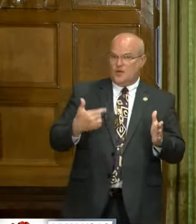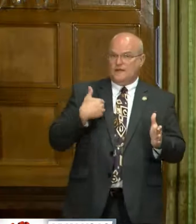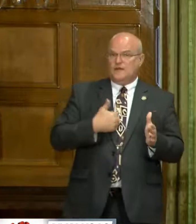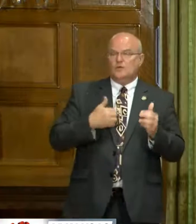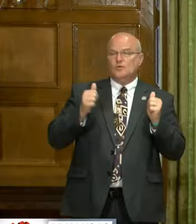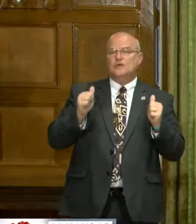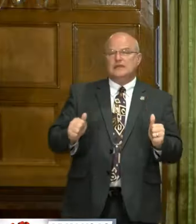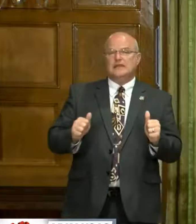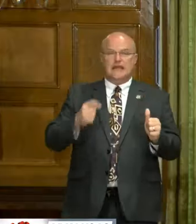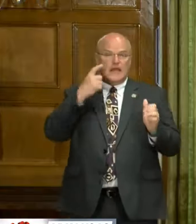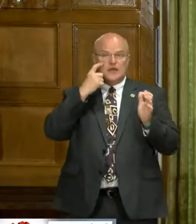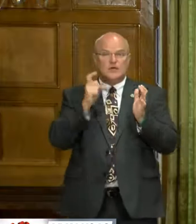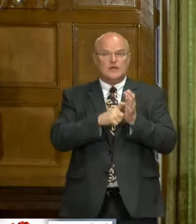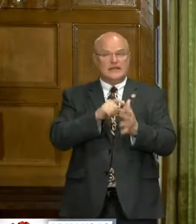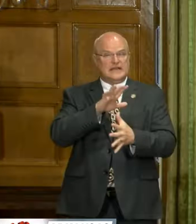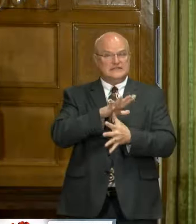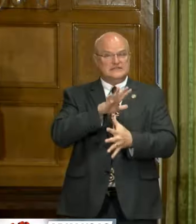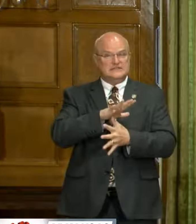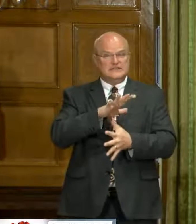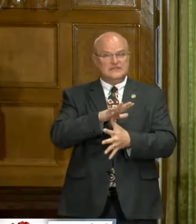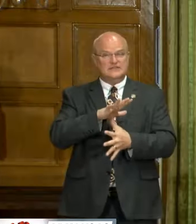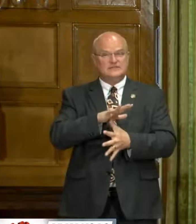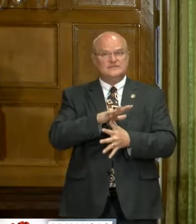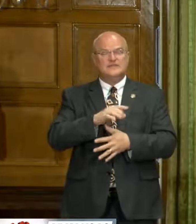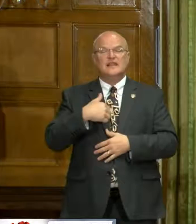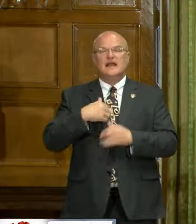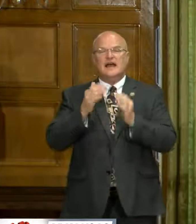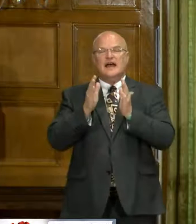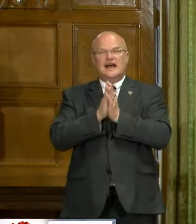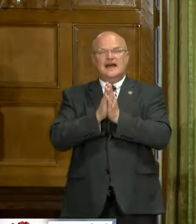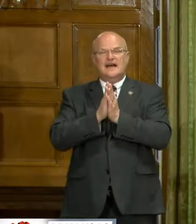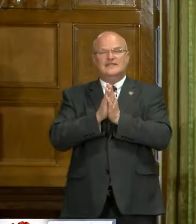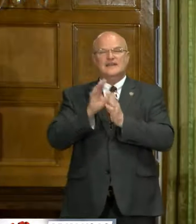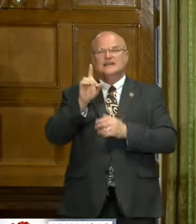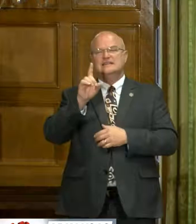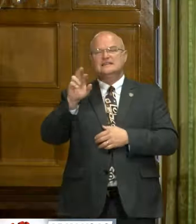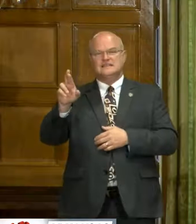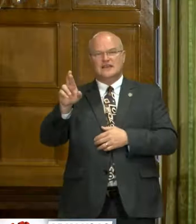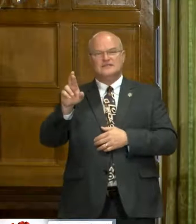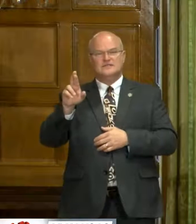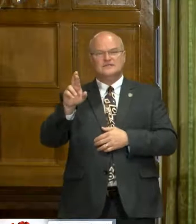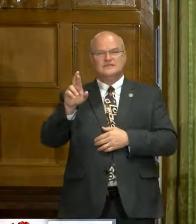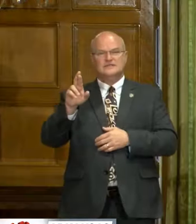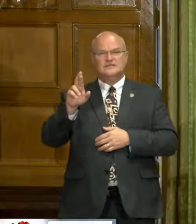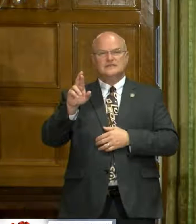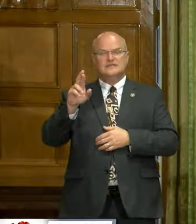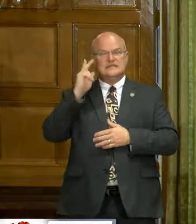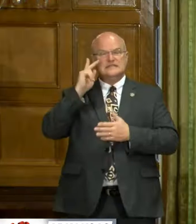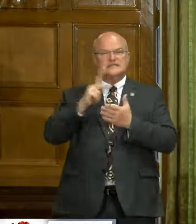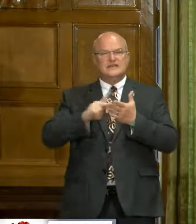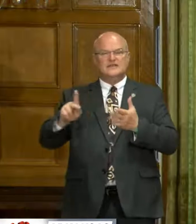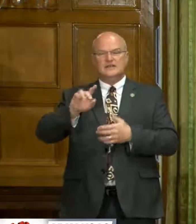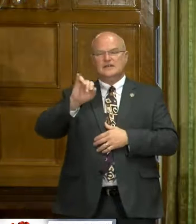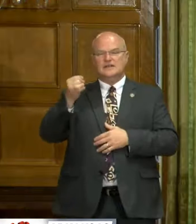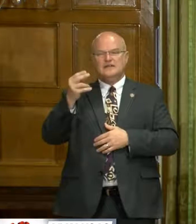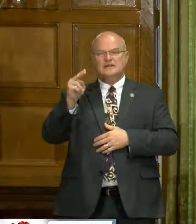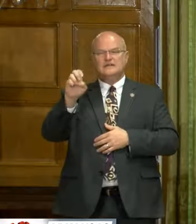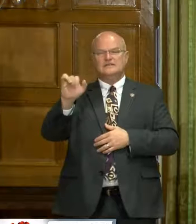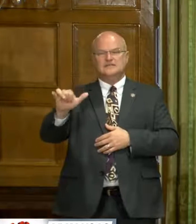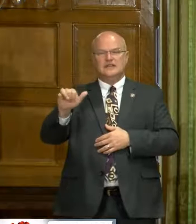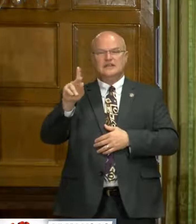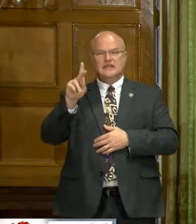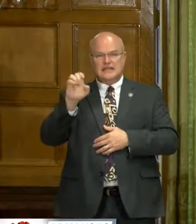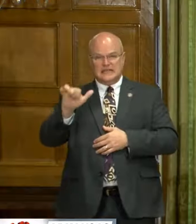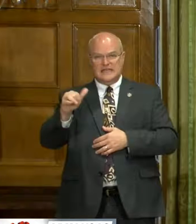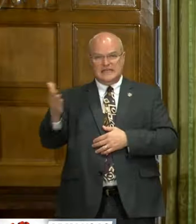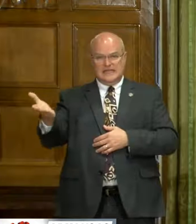can recognize our seniors? And so I've asked Dr. Secretary Johnny Key to come